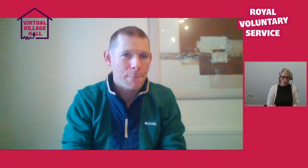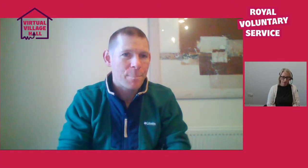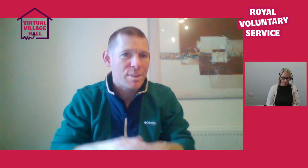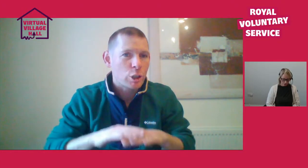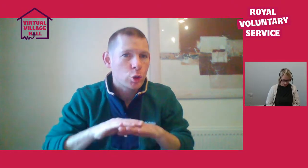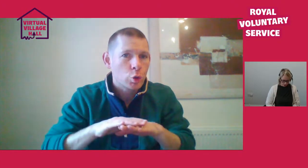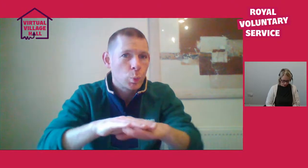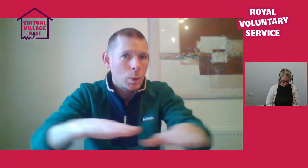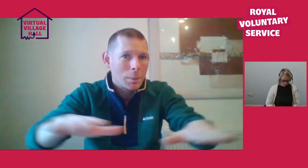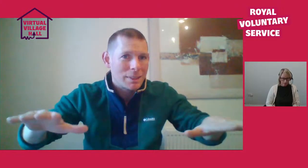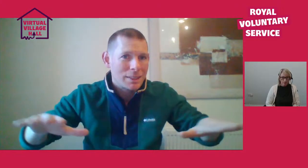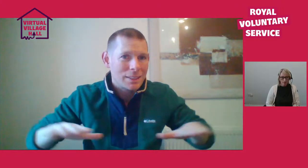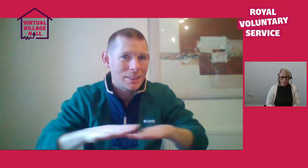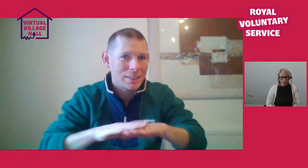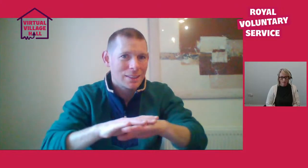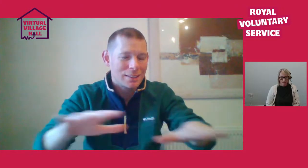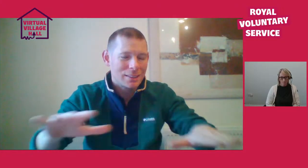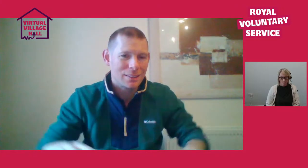Here's number 7 again.